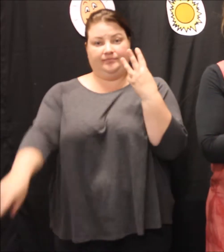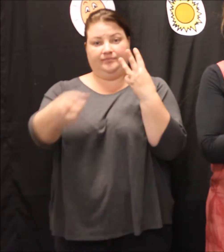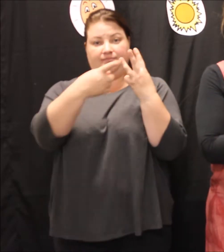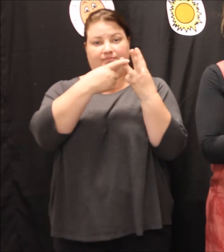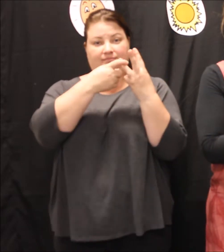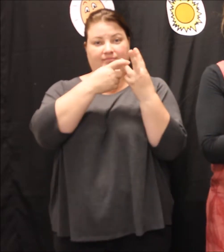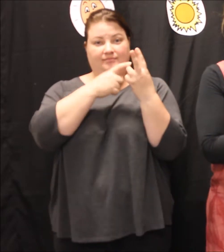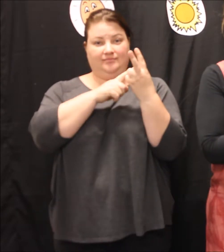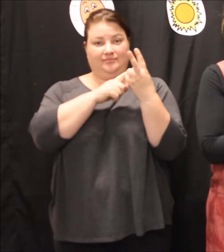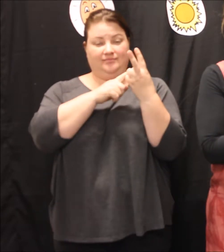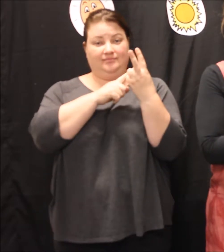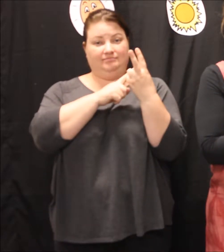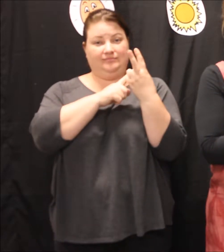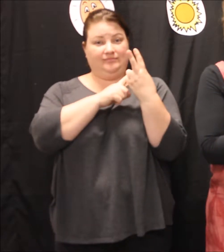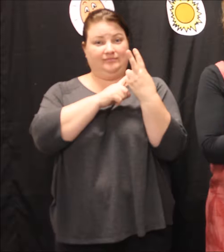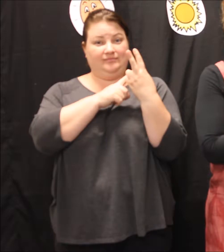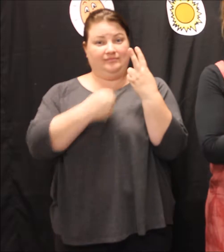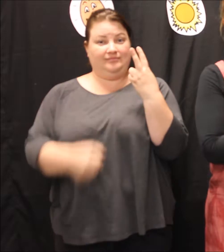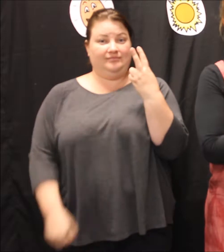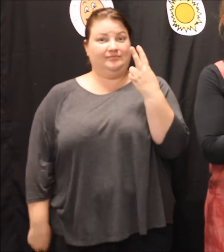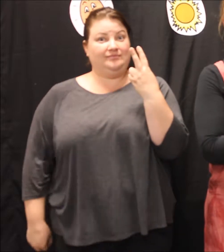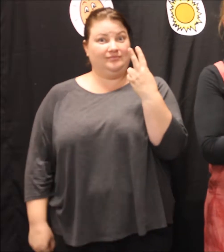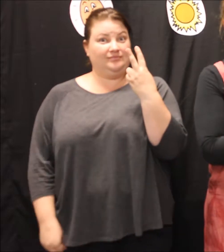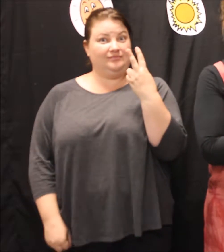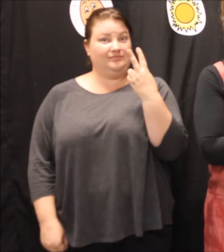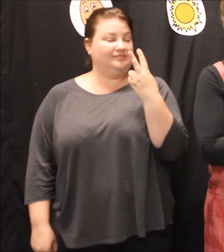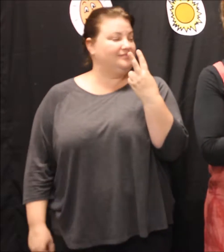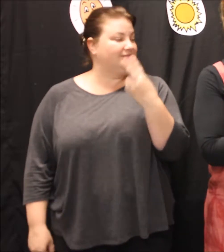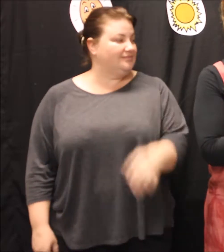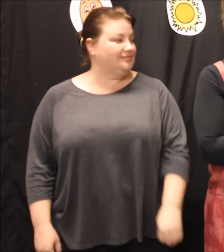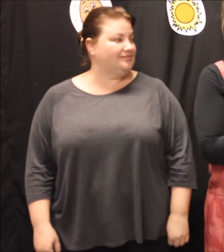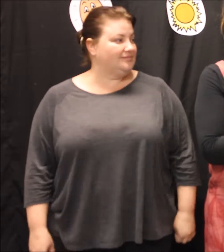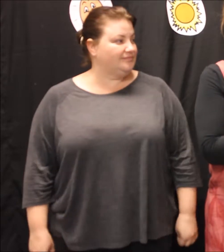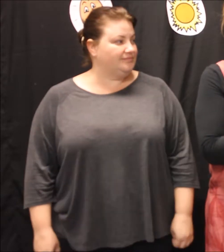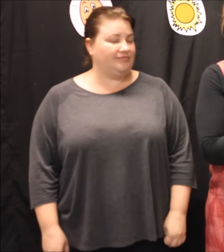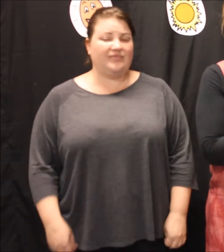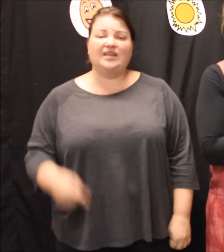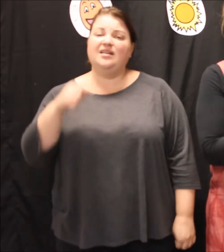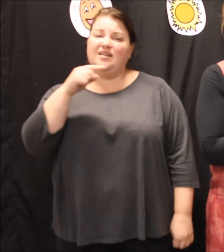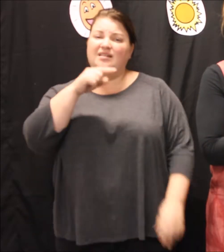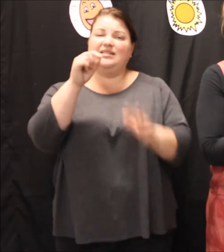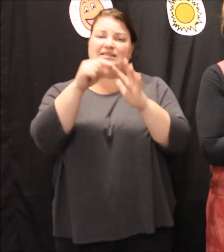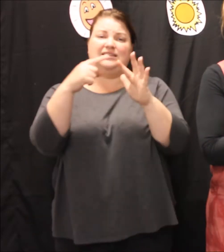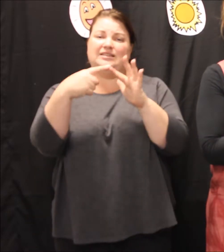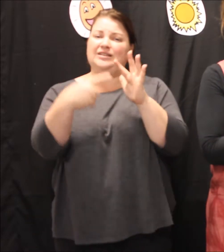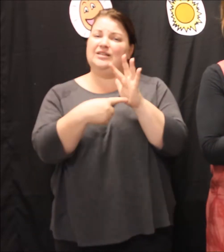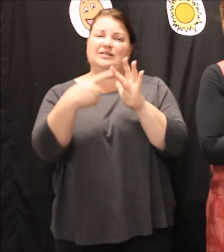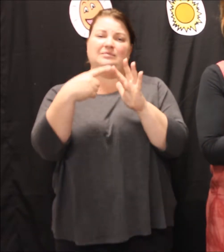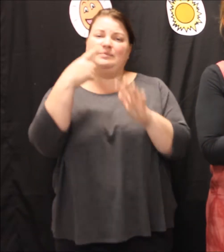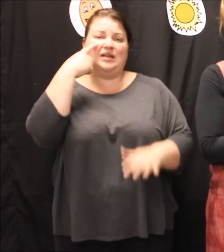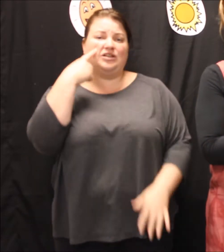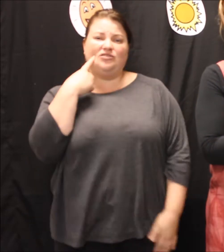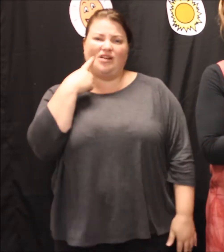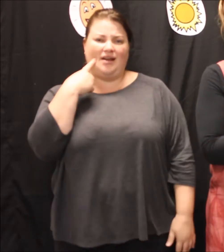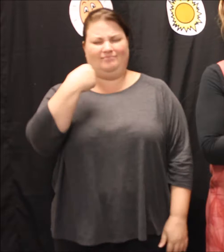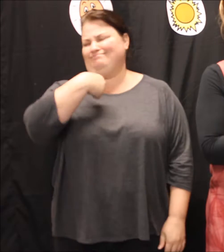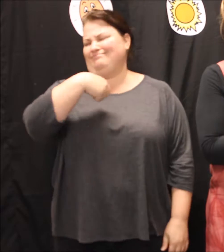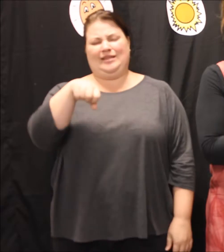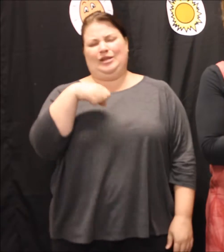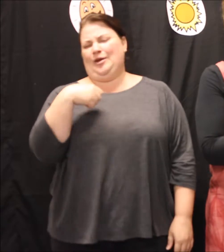3 minus 1 equals 2. Did Pete cry?